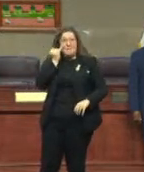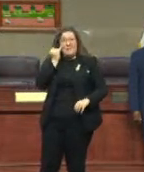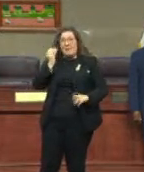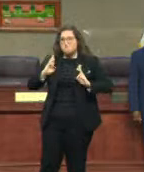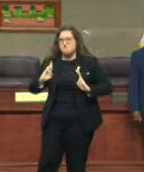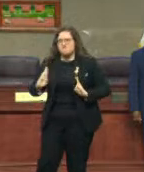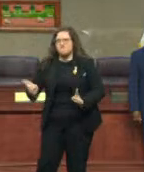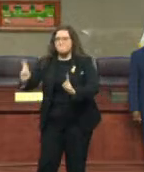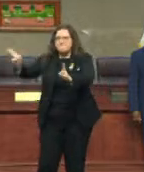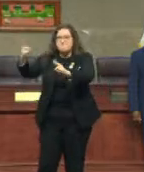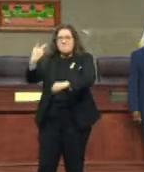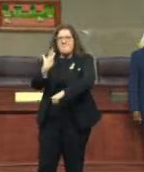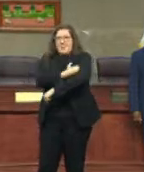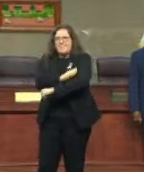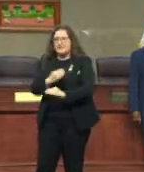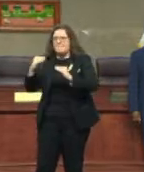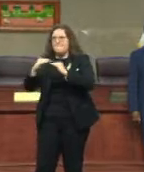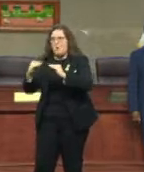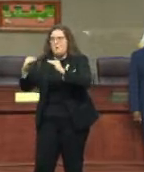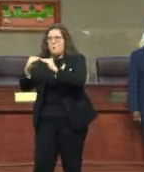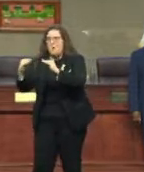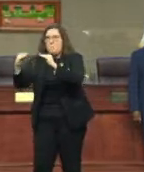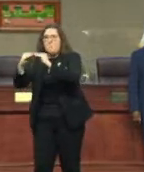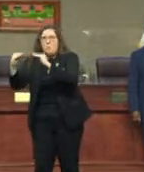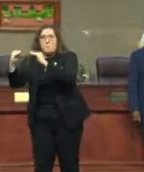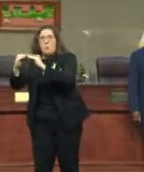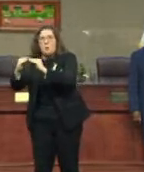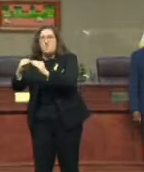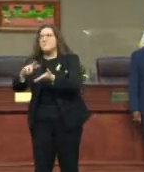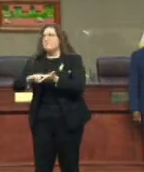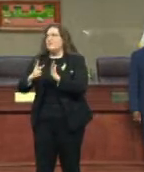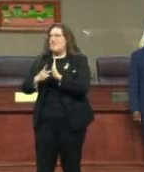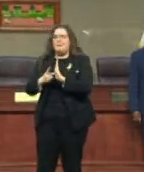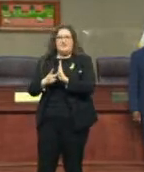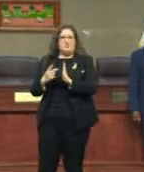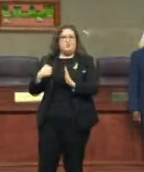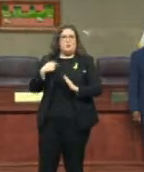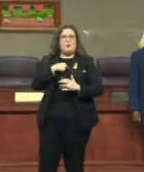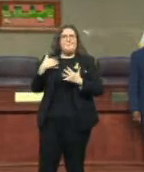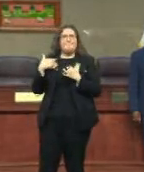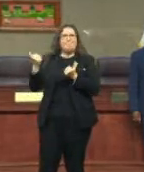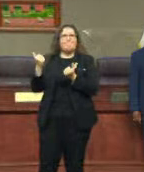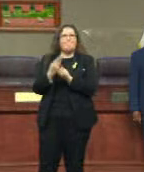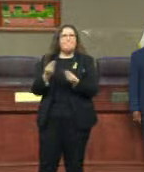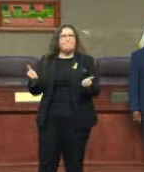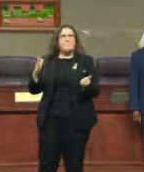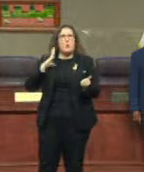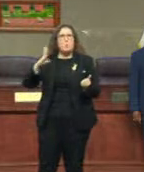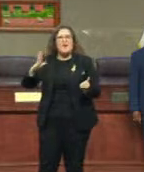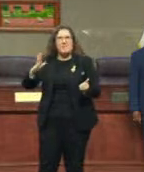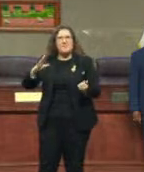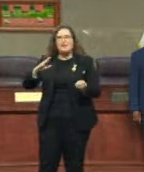process, the faster we are going to recover, and the faster we are going to control this pandemic.